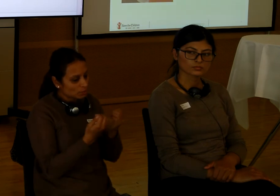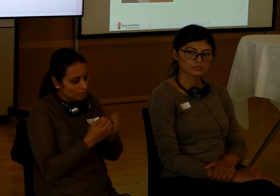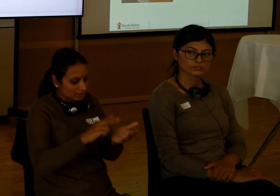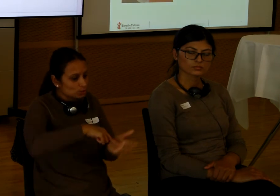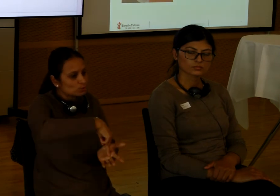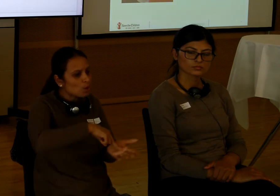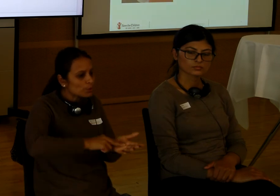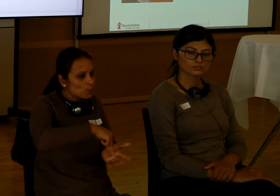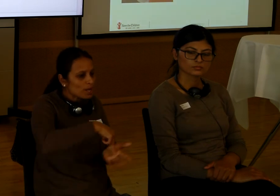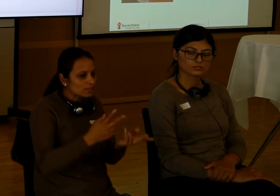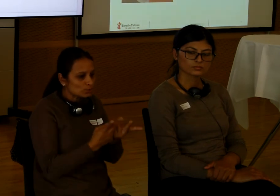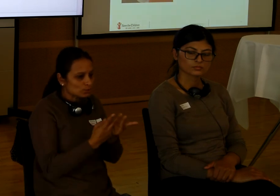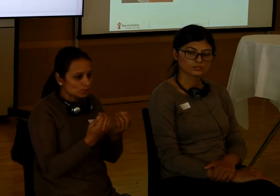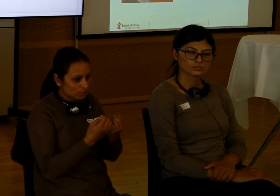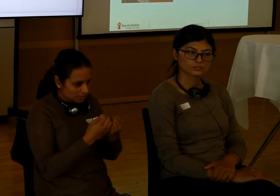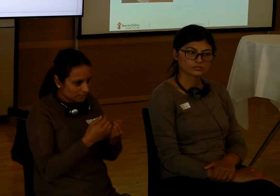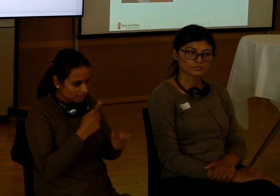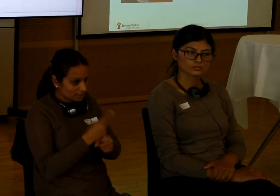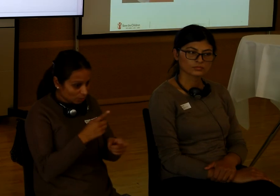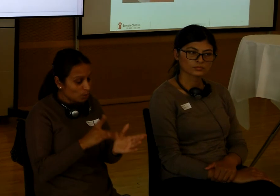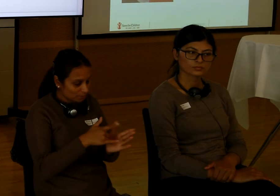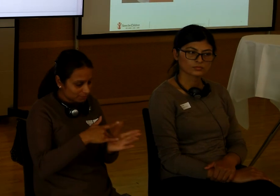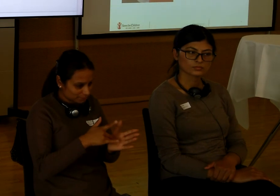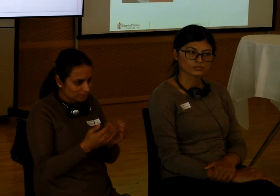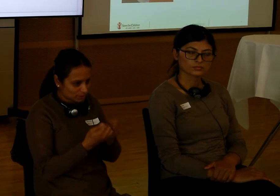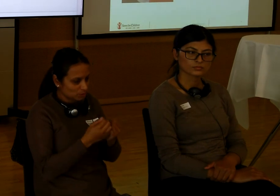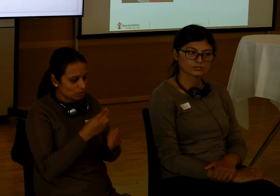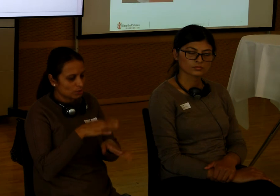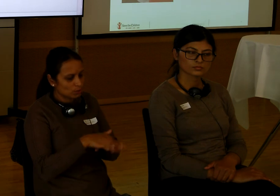with the kindergarten teachers.